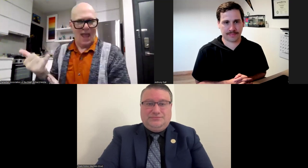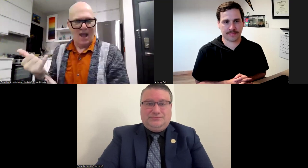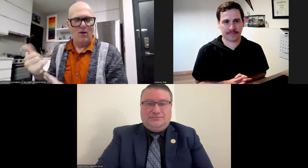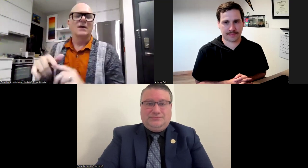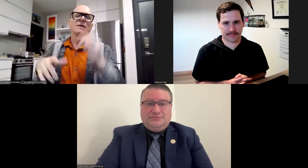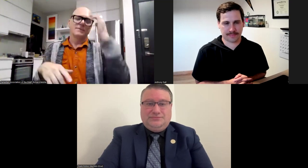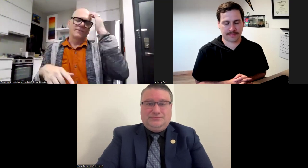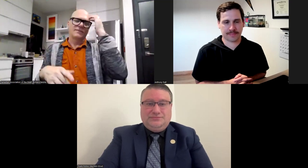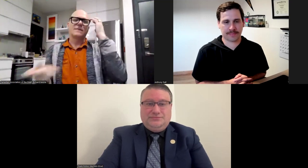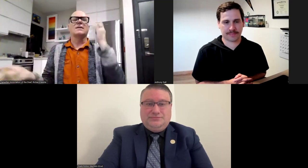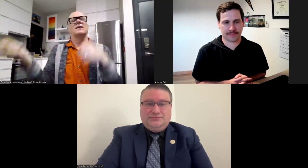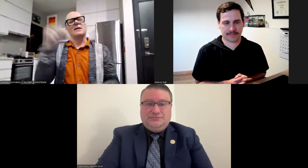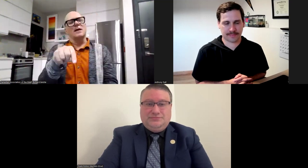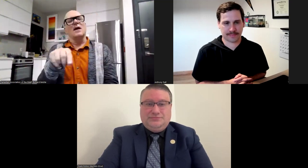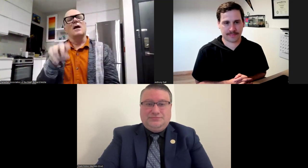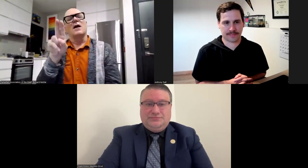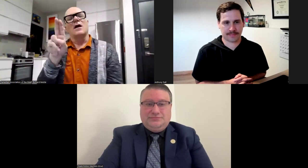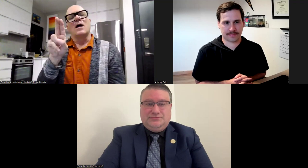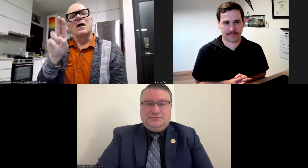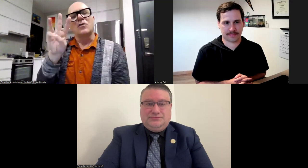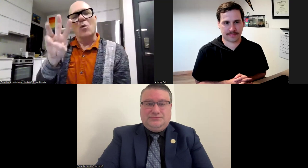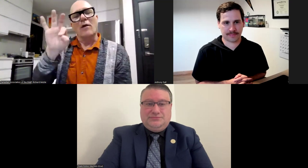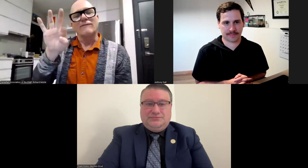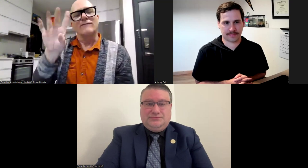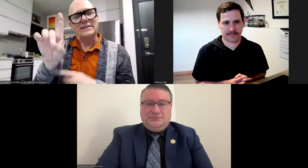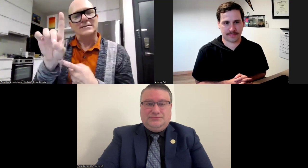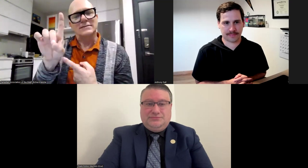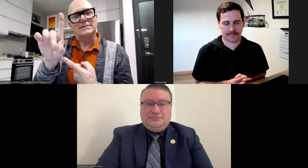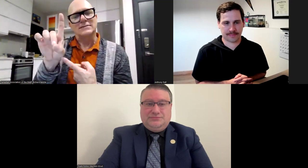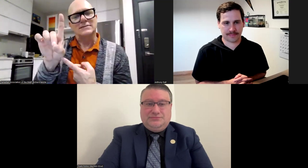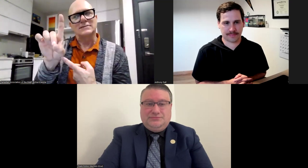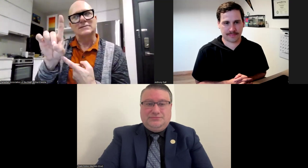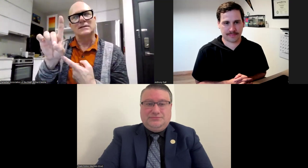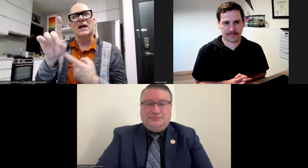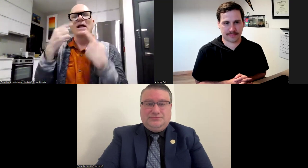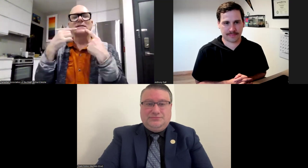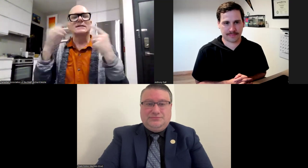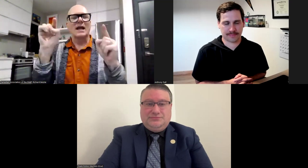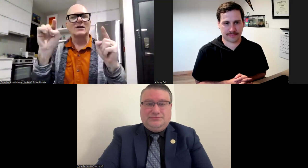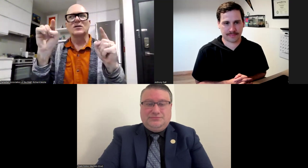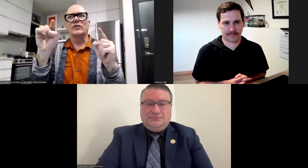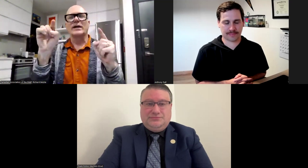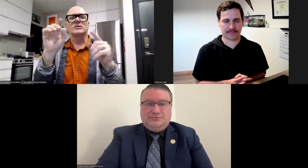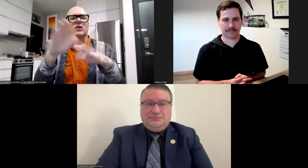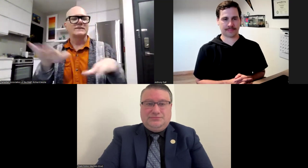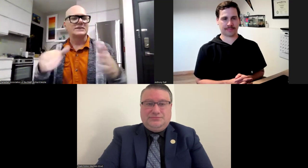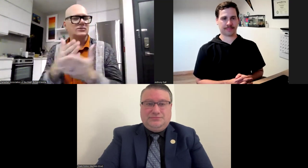one meant that if a country had voted for it, they had to respect what was in there. Now, for the World Federation of the Deaf, it's more